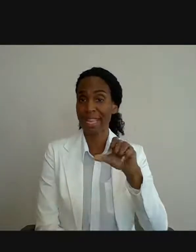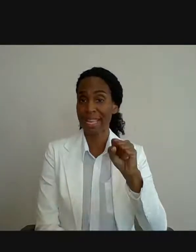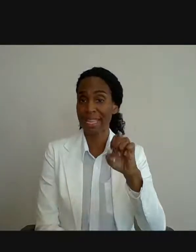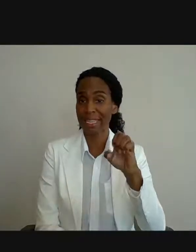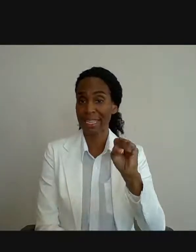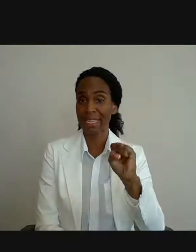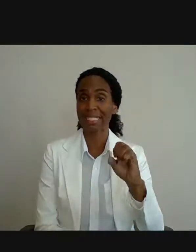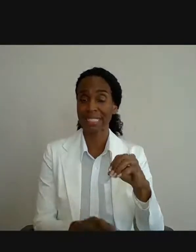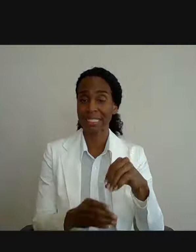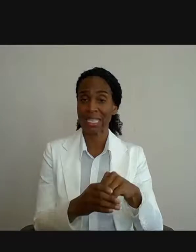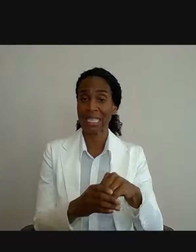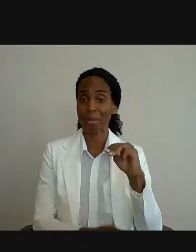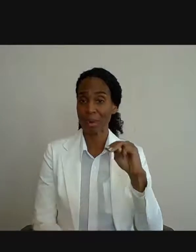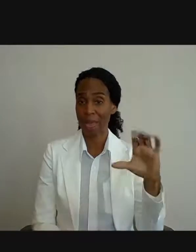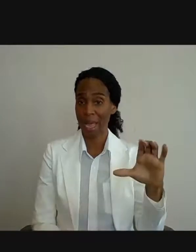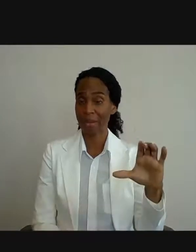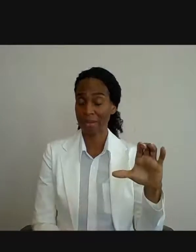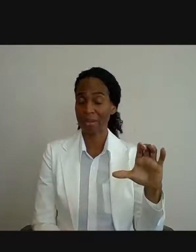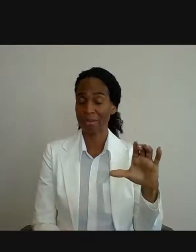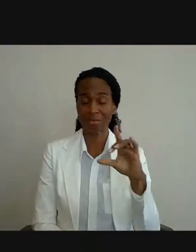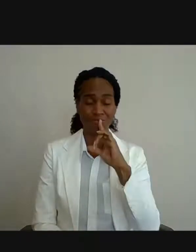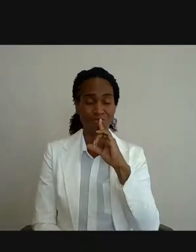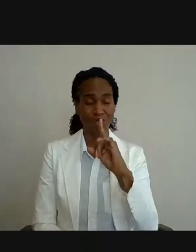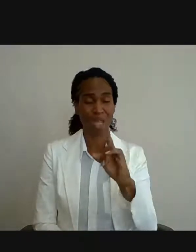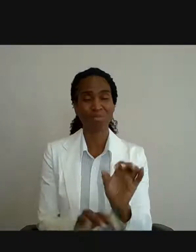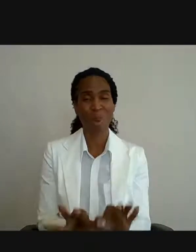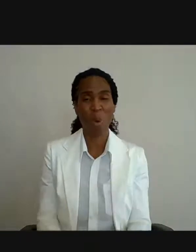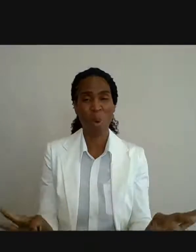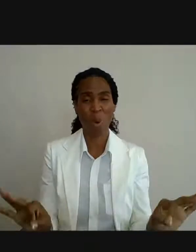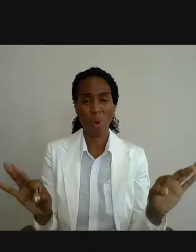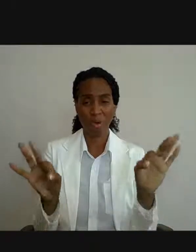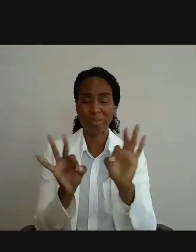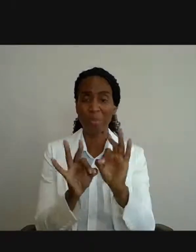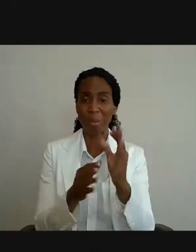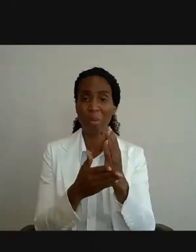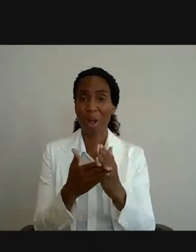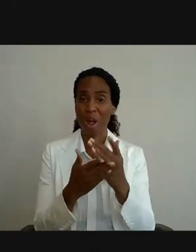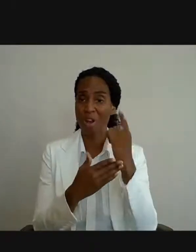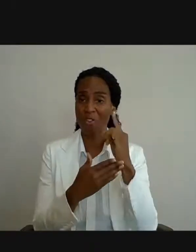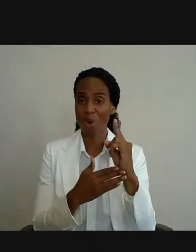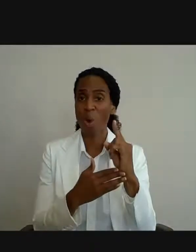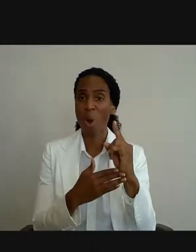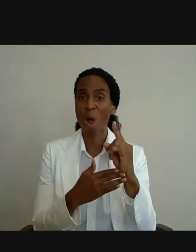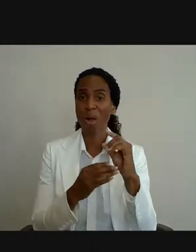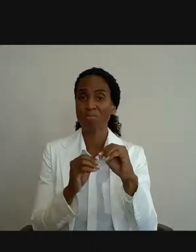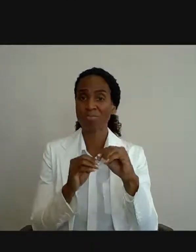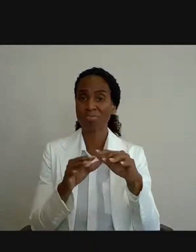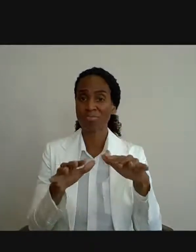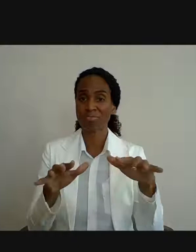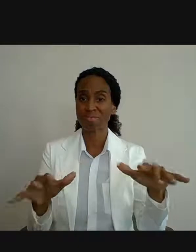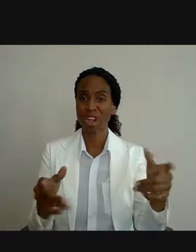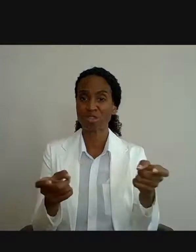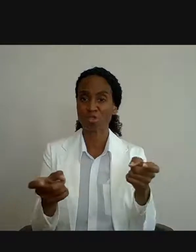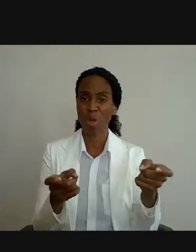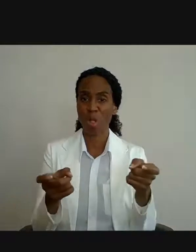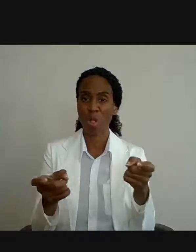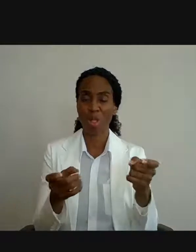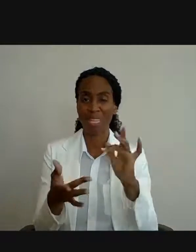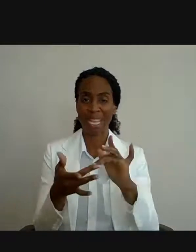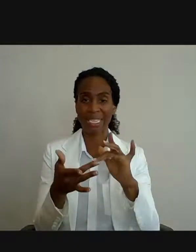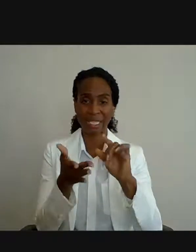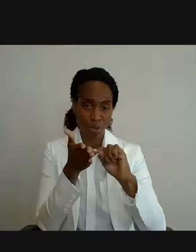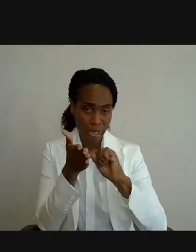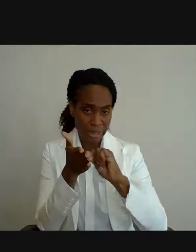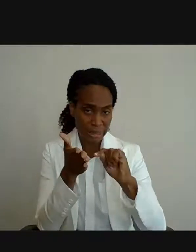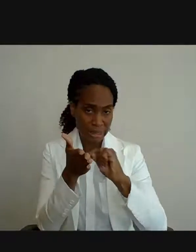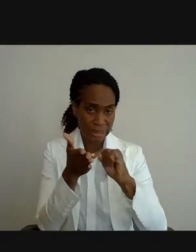occurring in Marion County. That's such a critical component for infection control, that contact tracing.